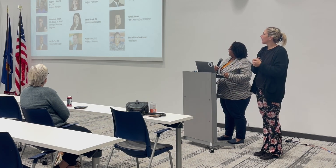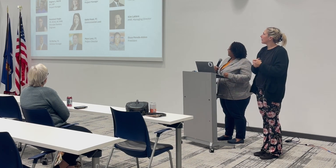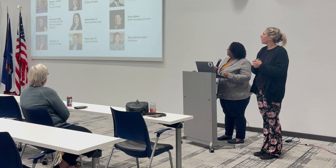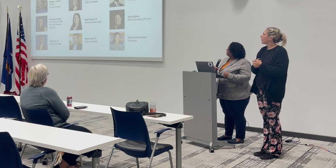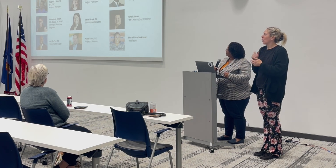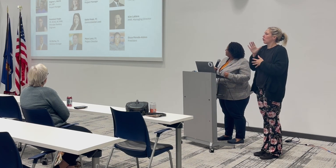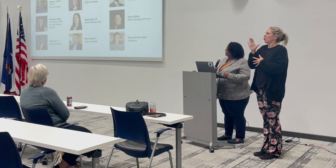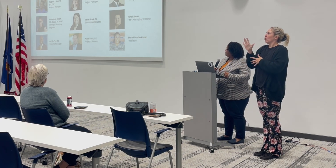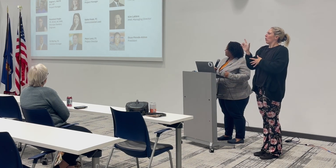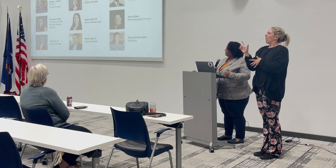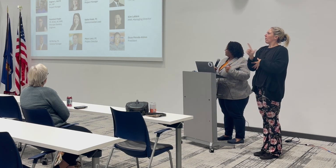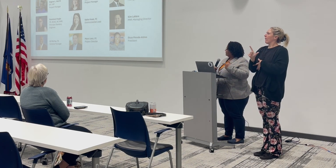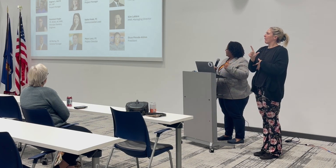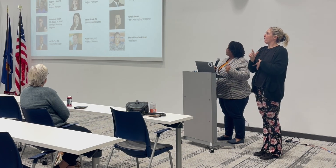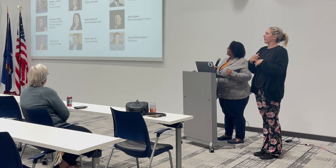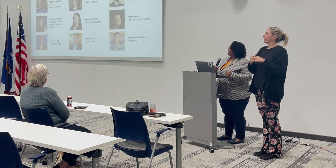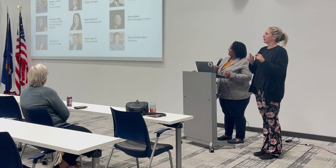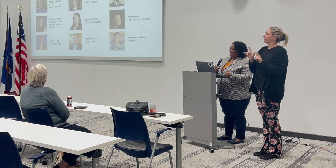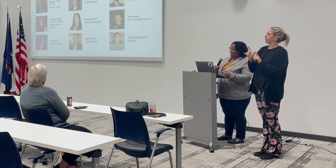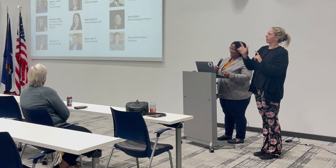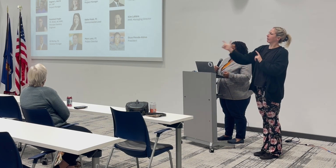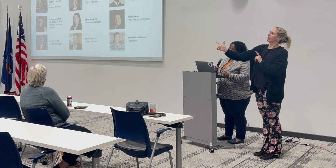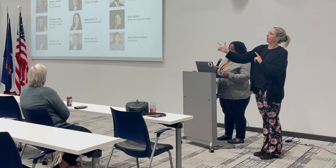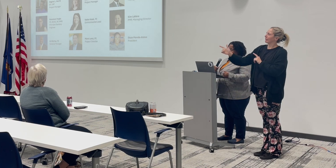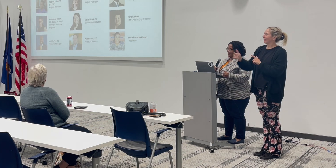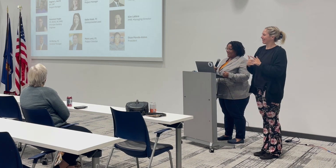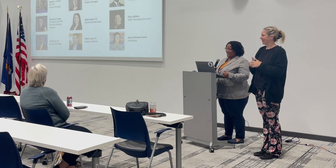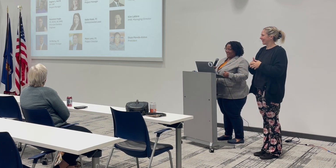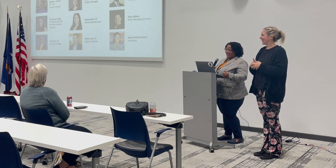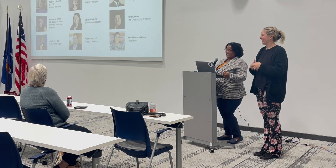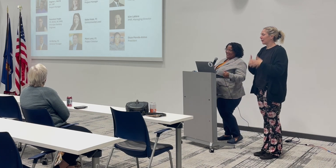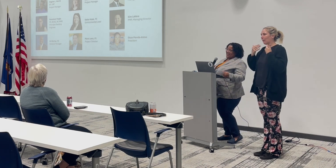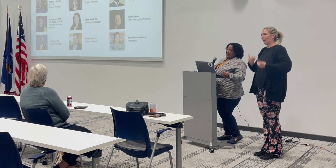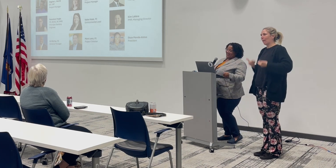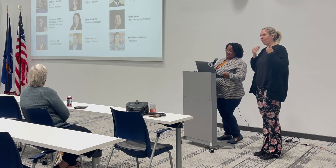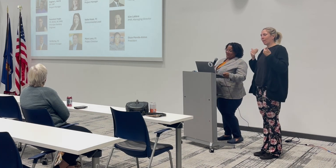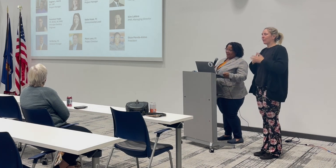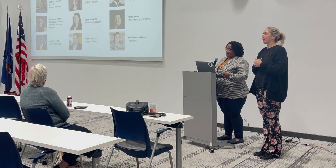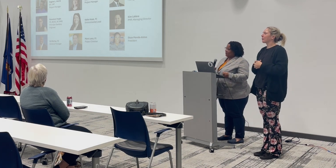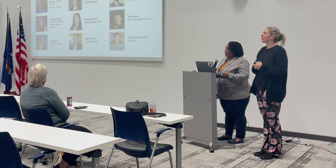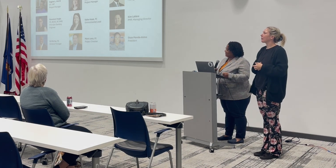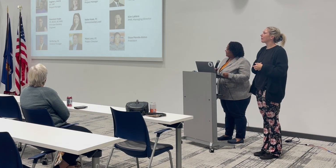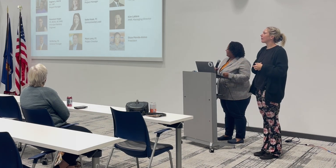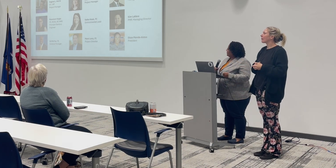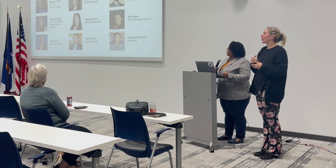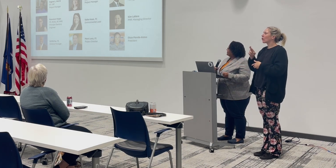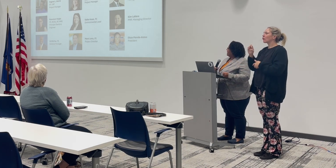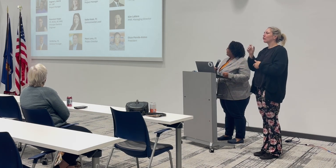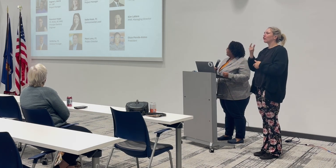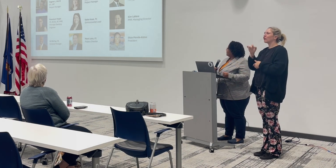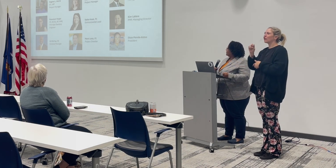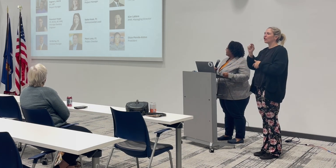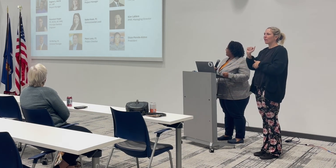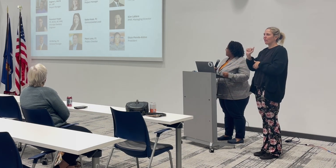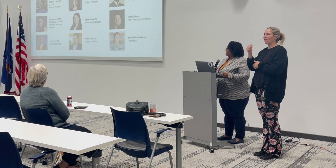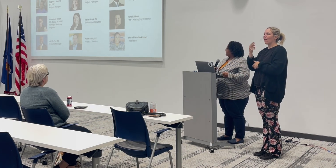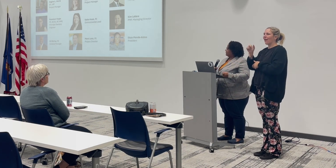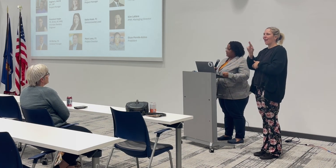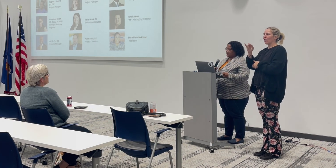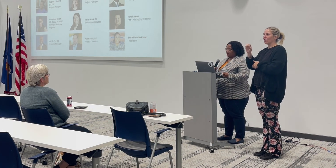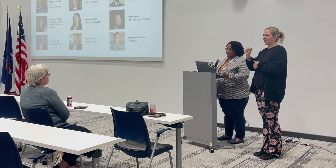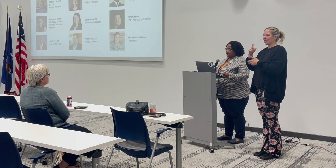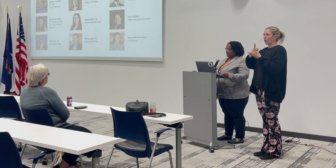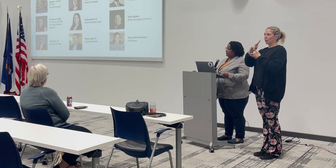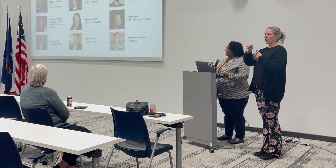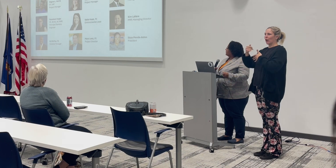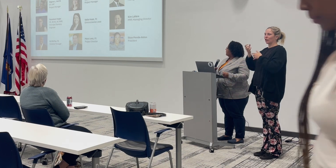your left, yes, it's me. I am Regina Harris. I'm the project manager for